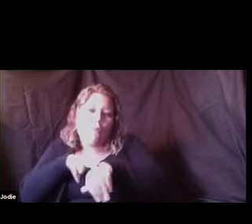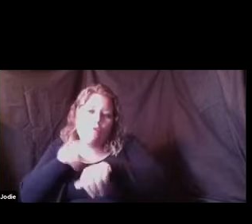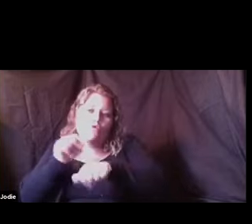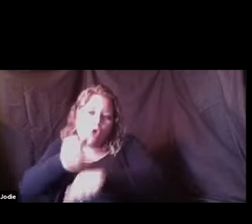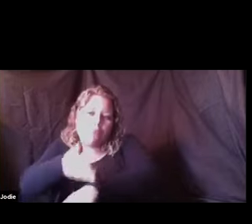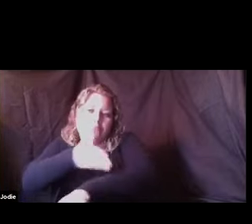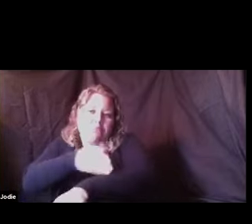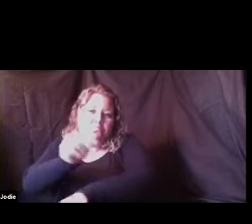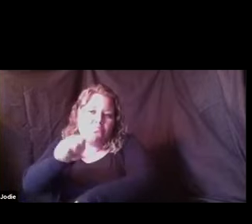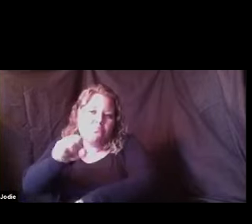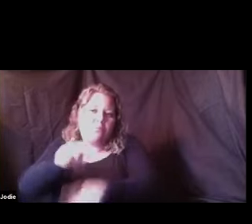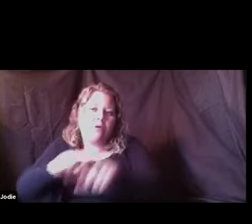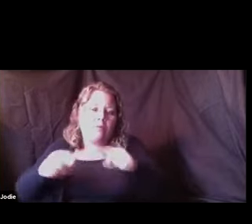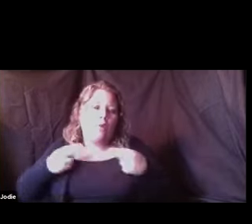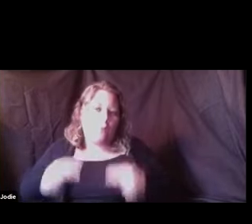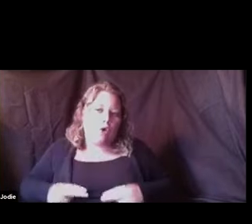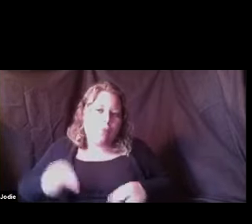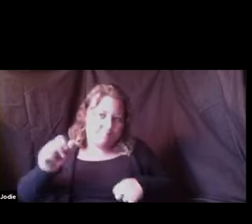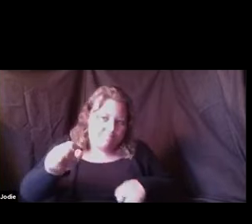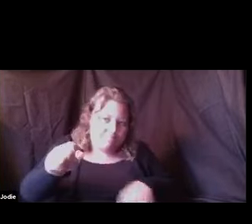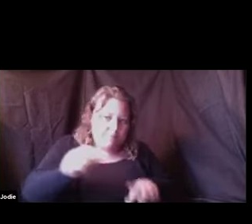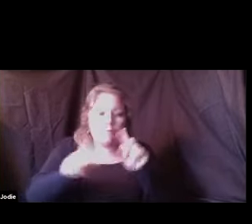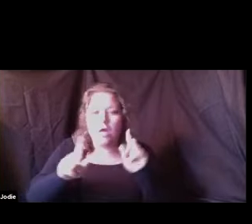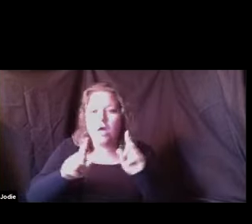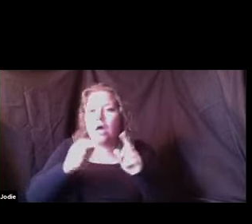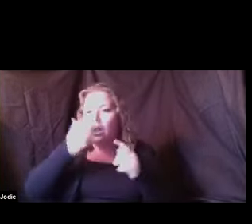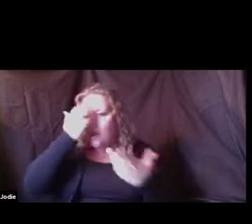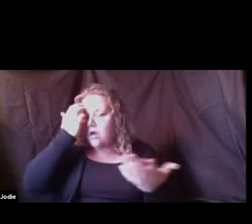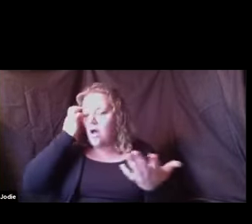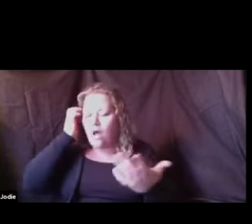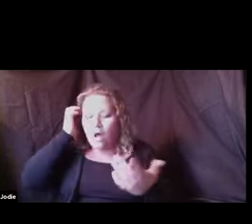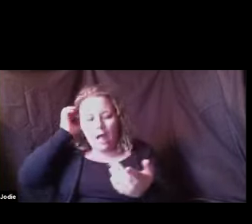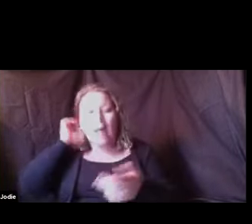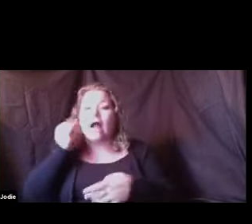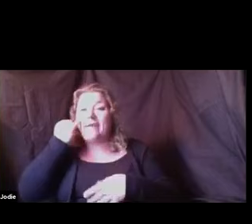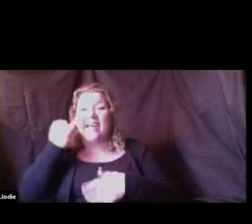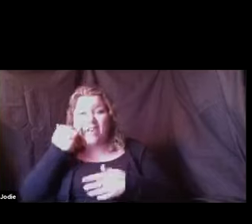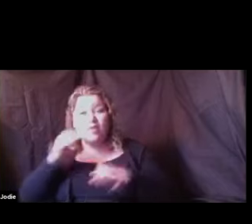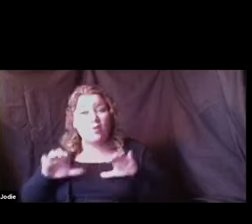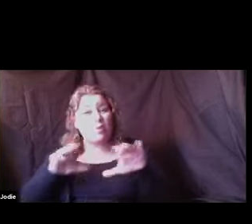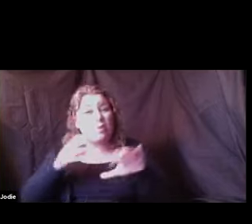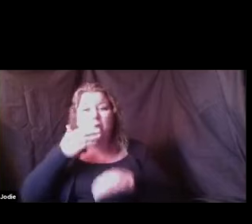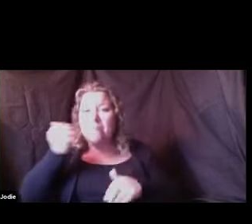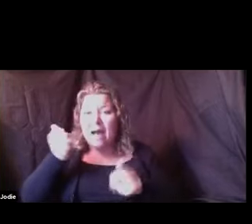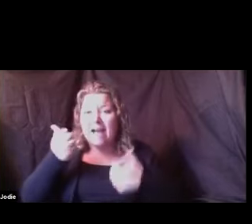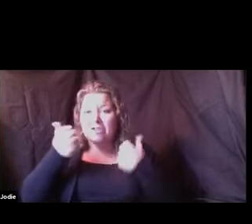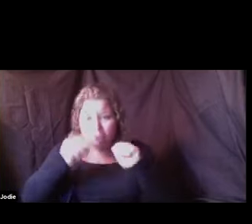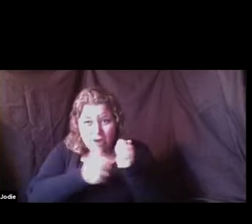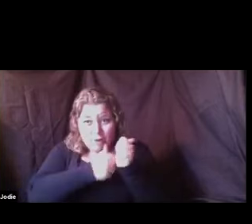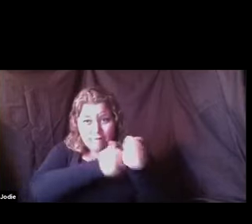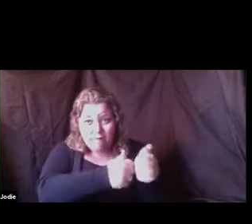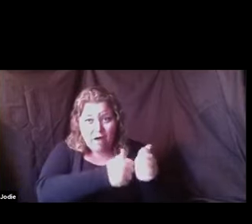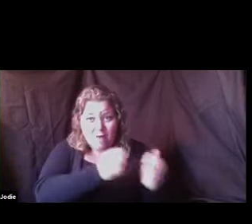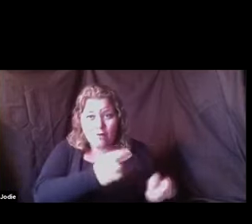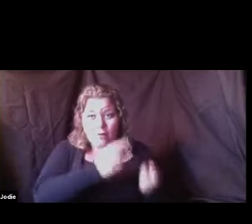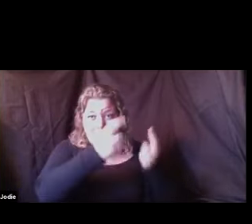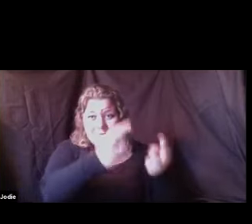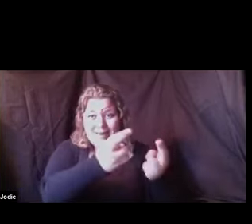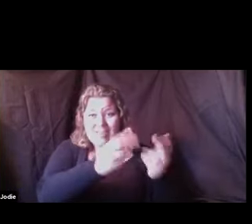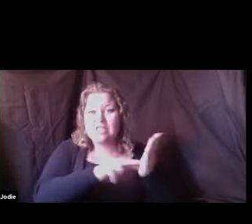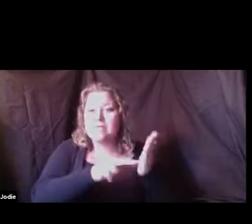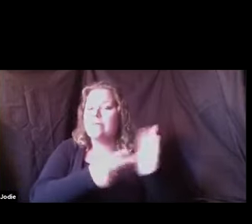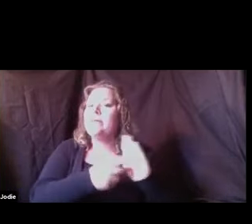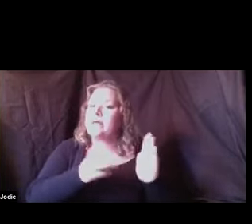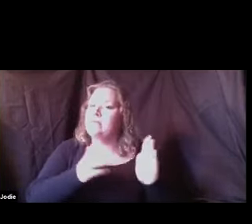but we're human. And I think if we're doing our best, that goes a long way to decreasing the spread of this